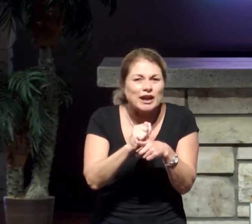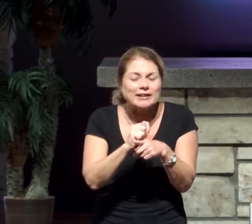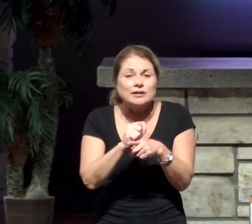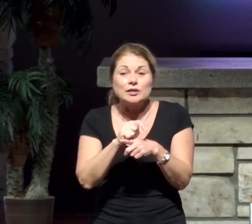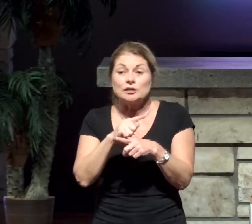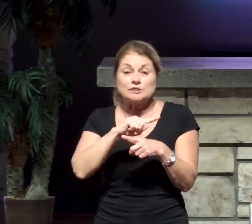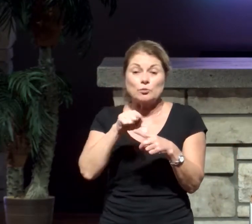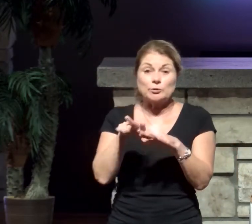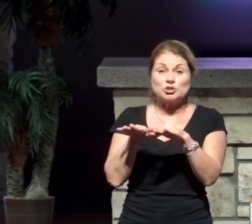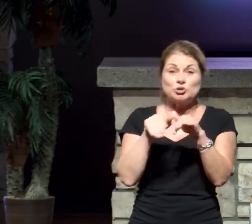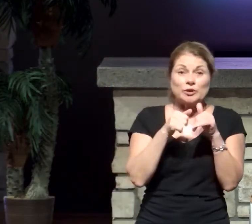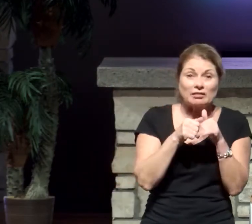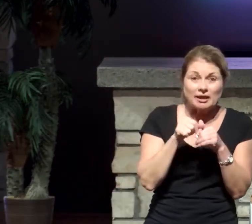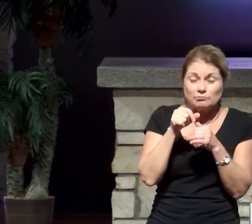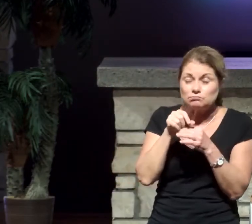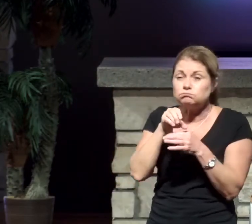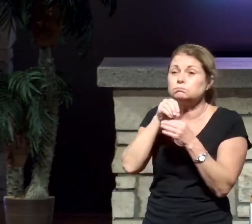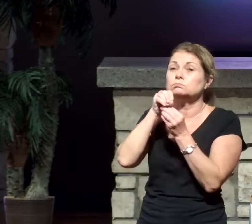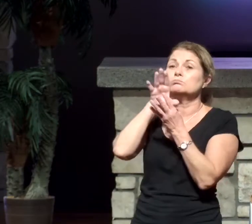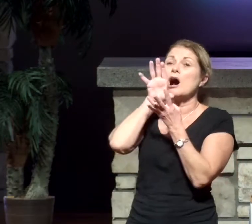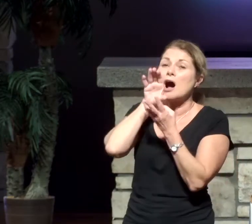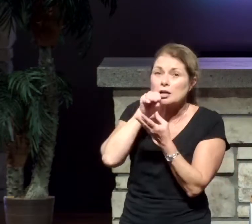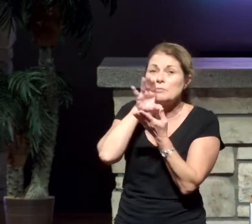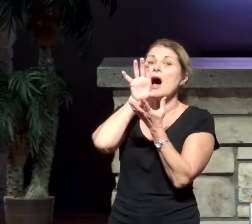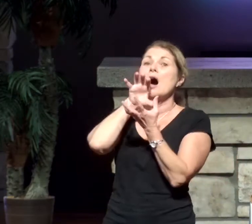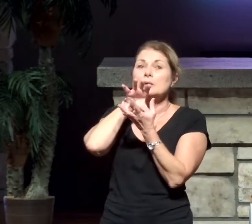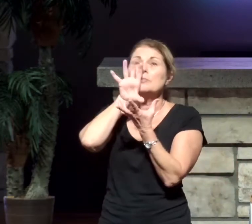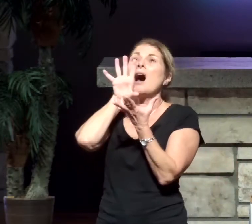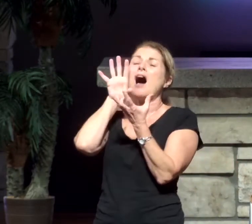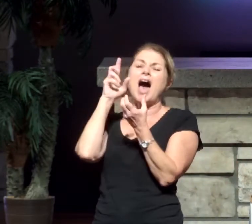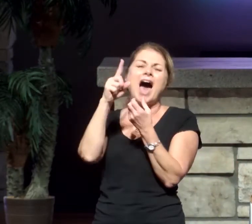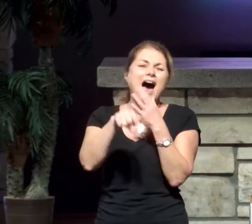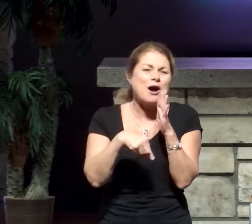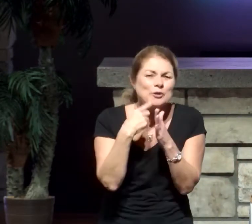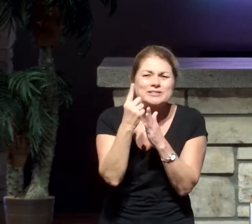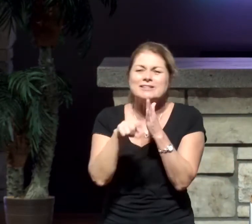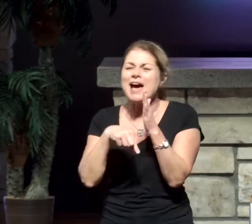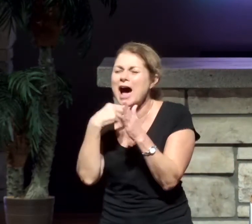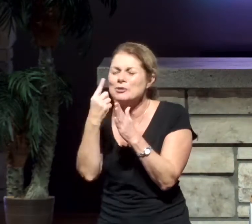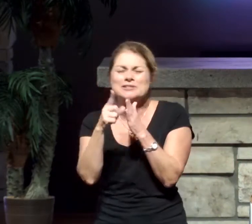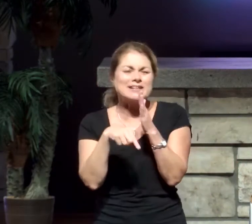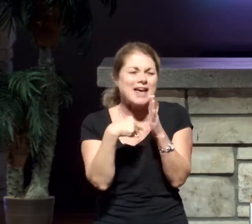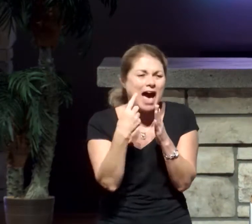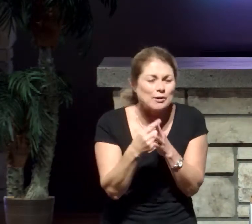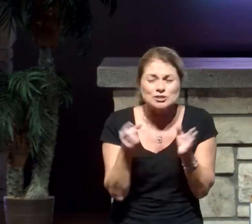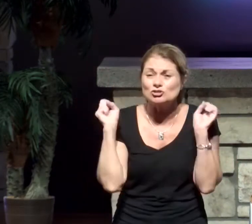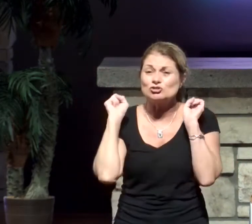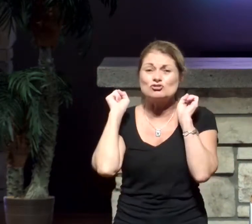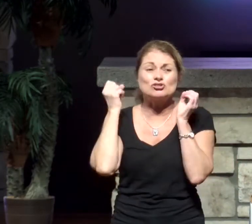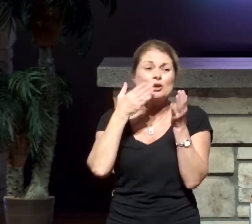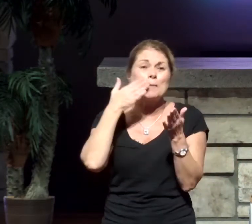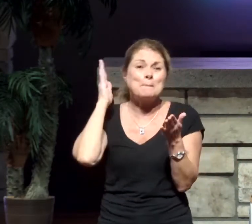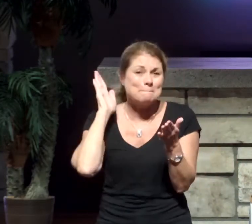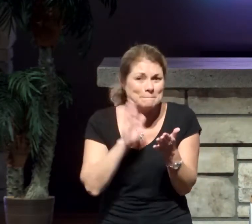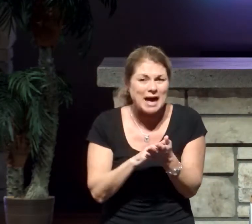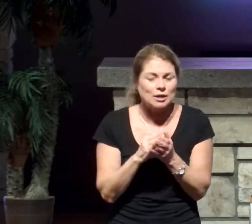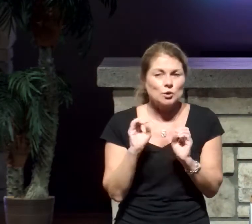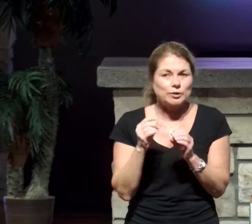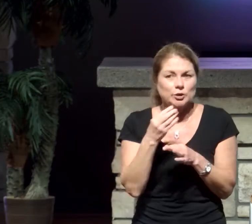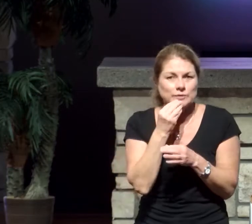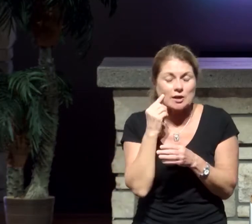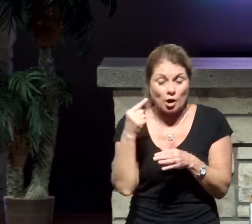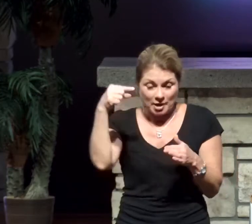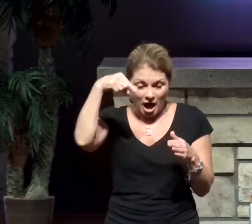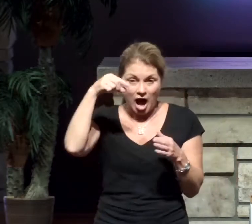bark for hours and hours and hours upon end. In fact, it got so bad one time that when nobody else was home, I ran down the stairs